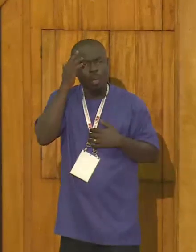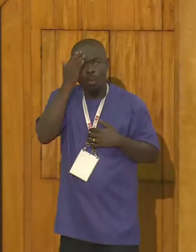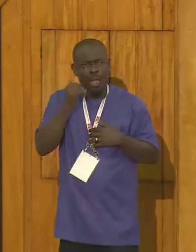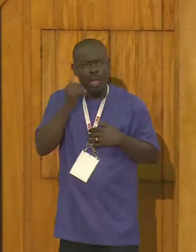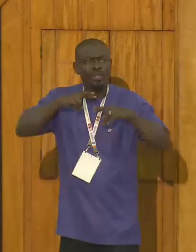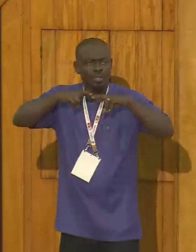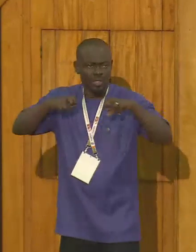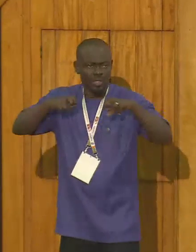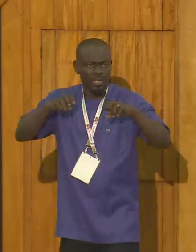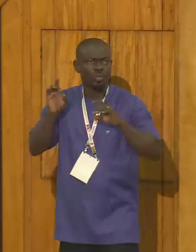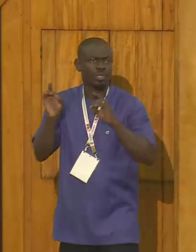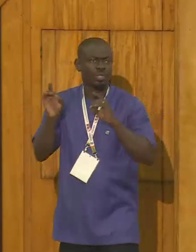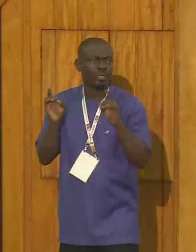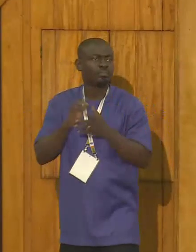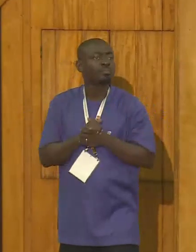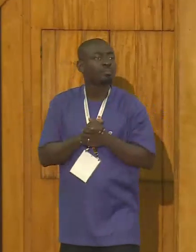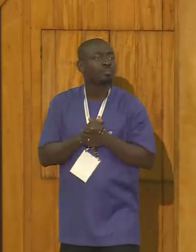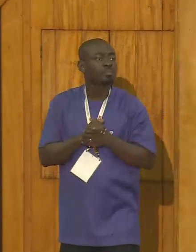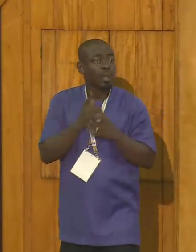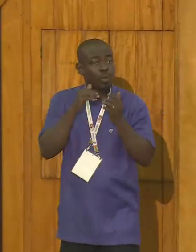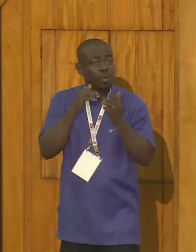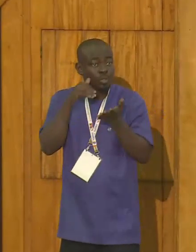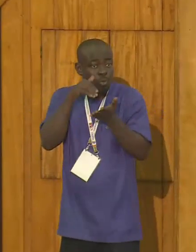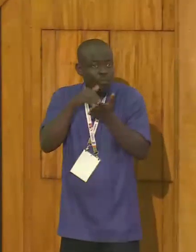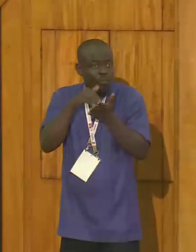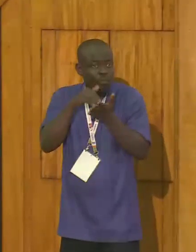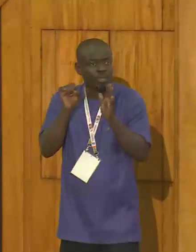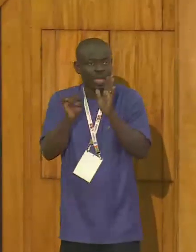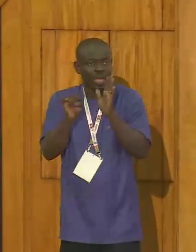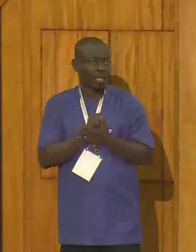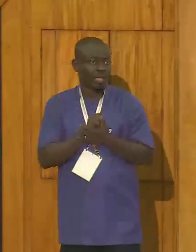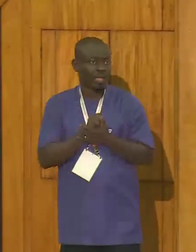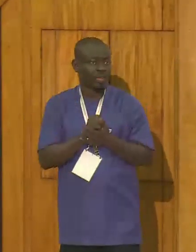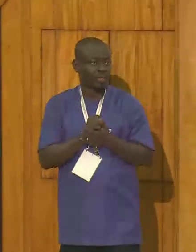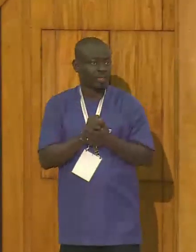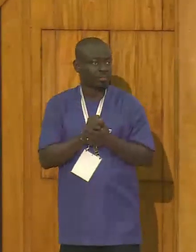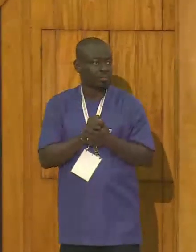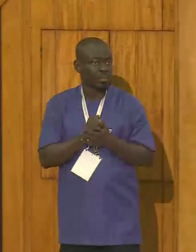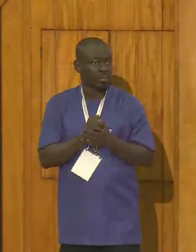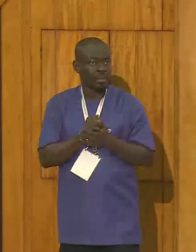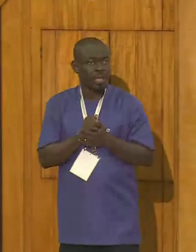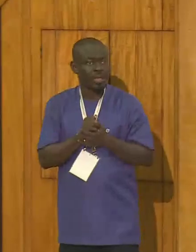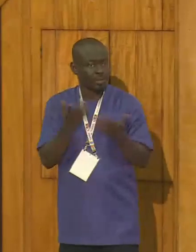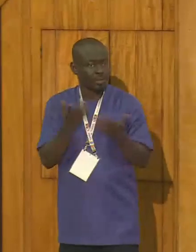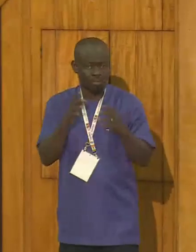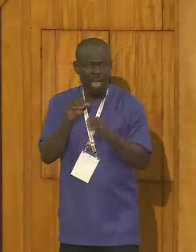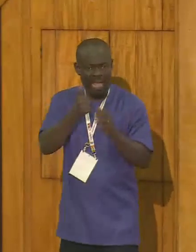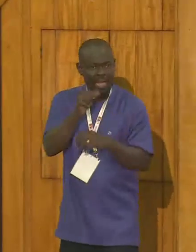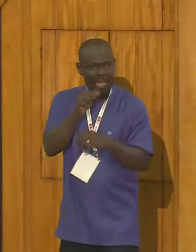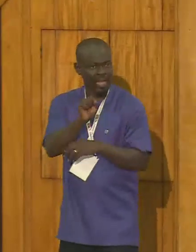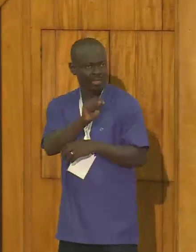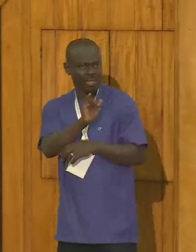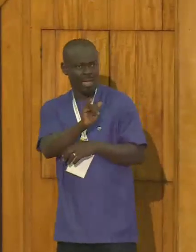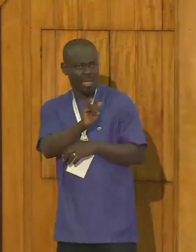was carried out, because it's often misdiagnosed for other STIs rather than it